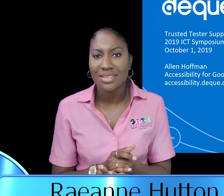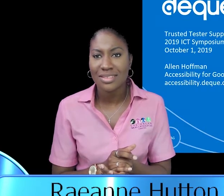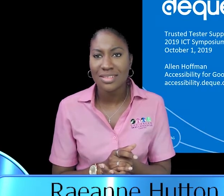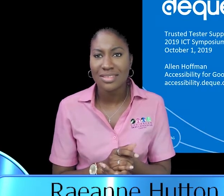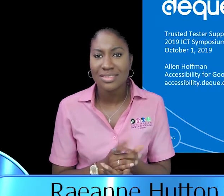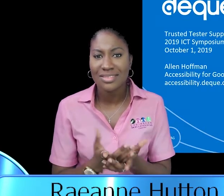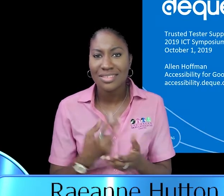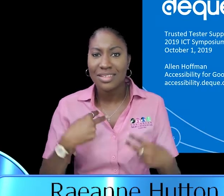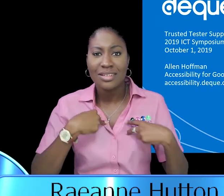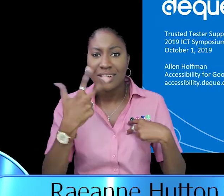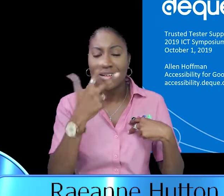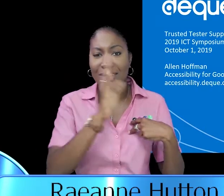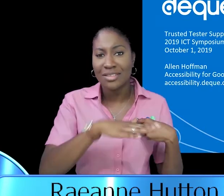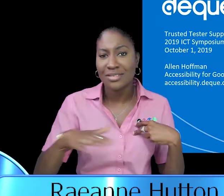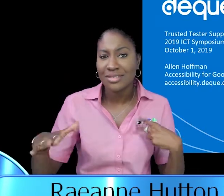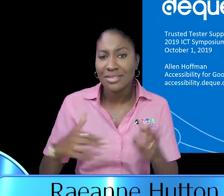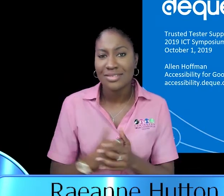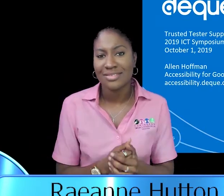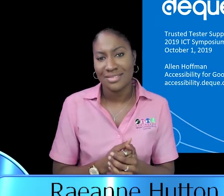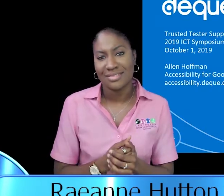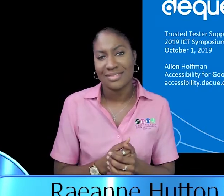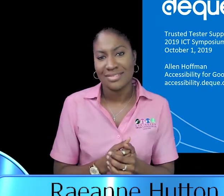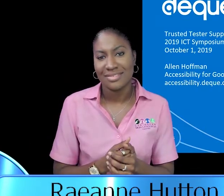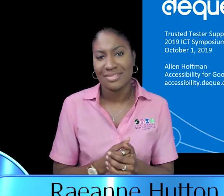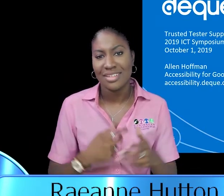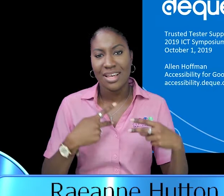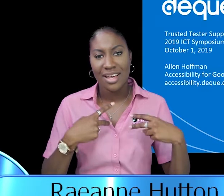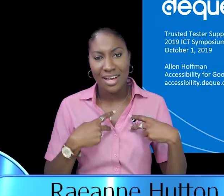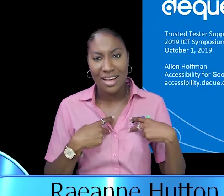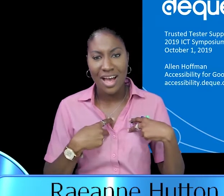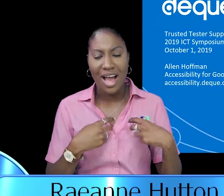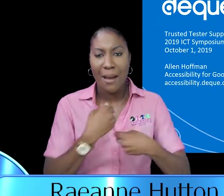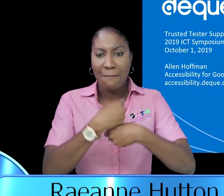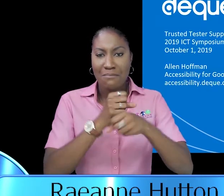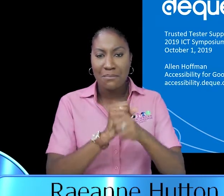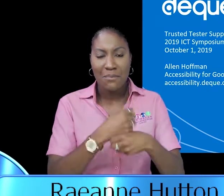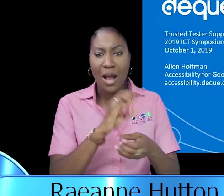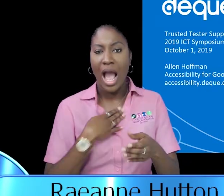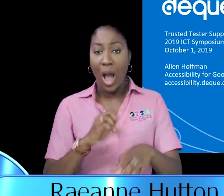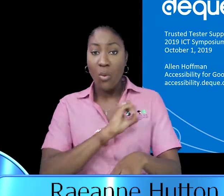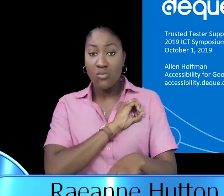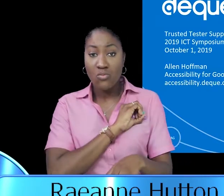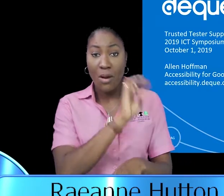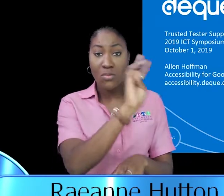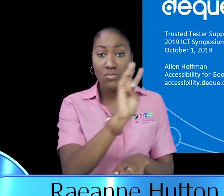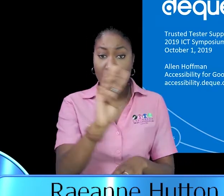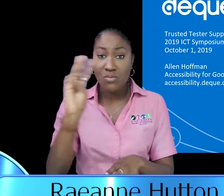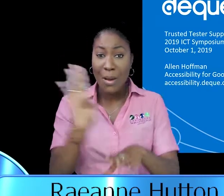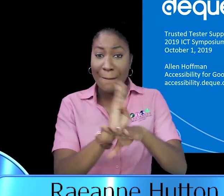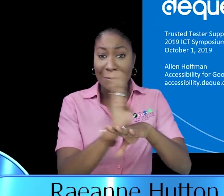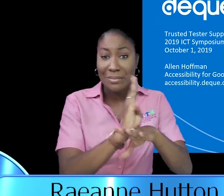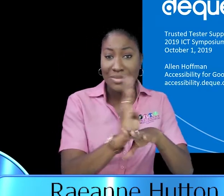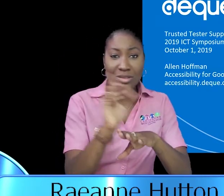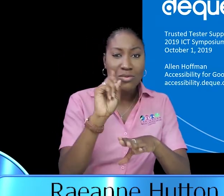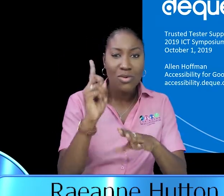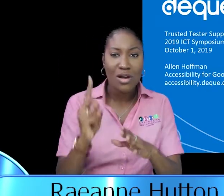I'm married with 3 children. I have been a programmer, an internet business owner, and